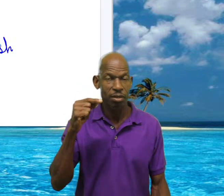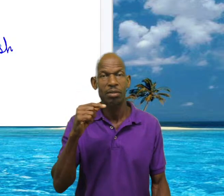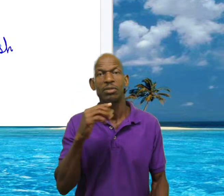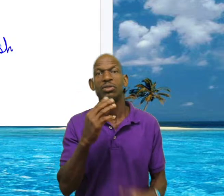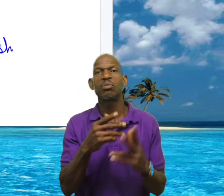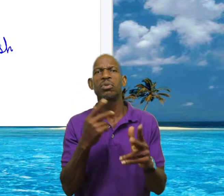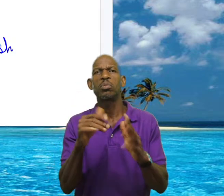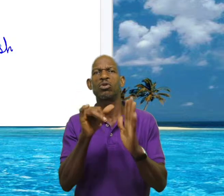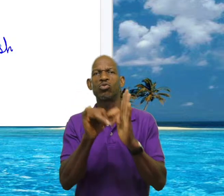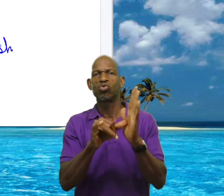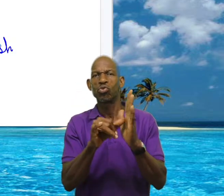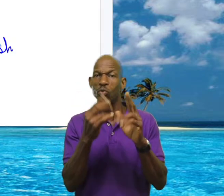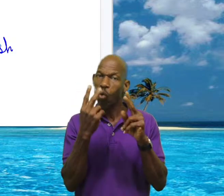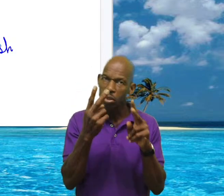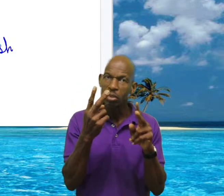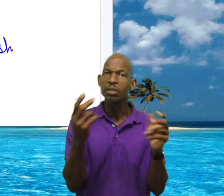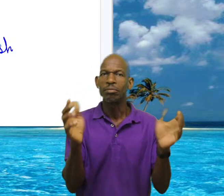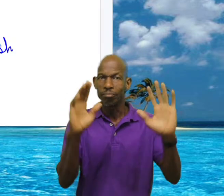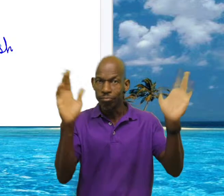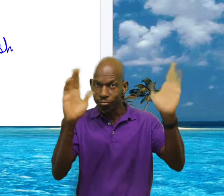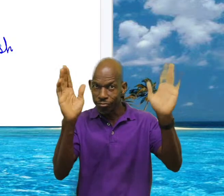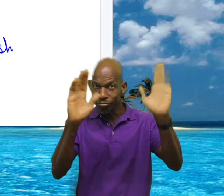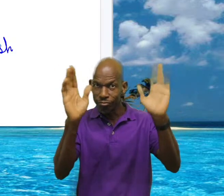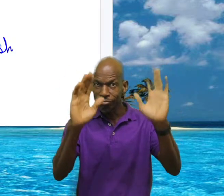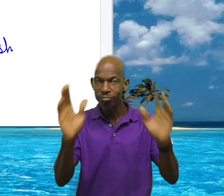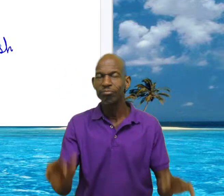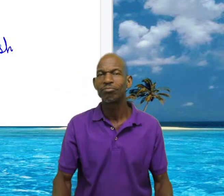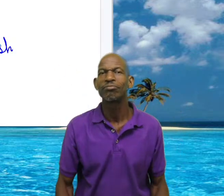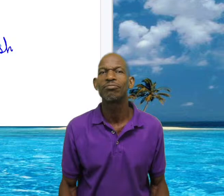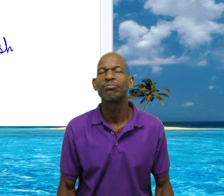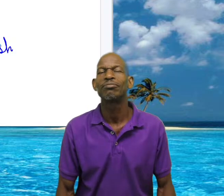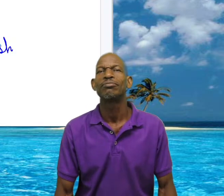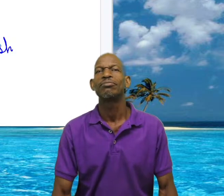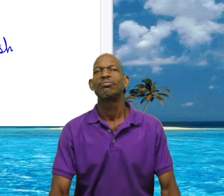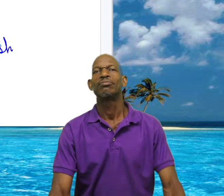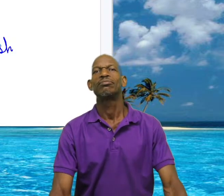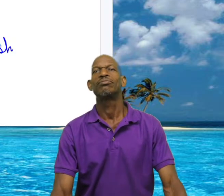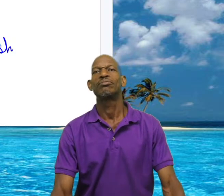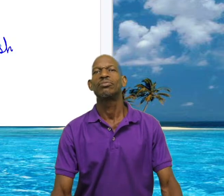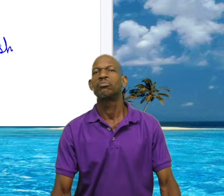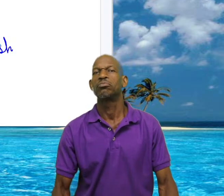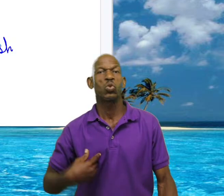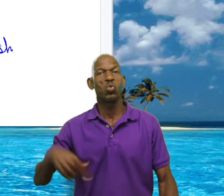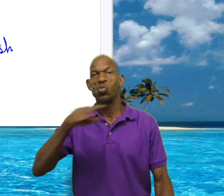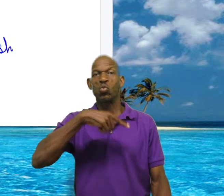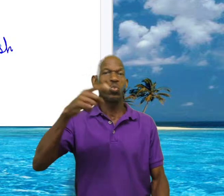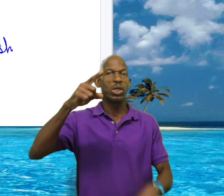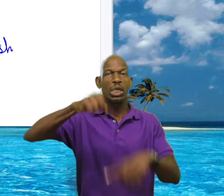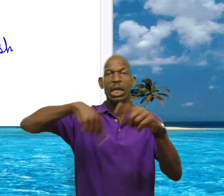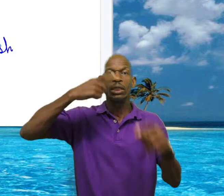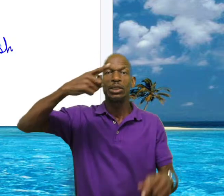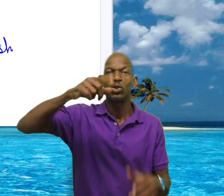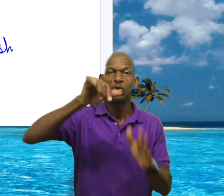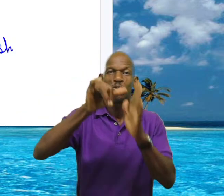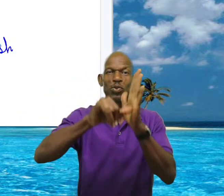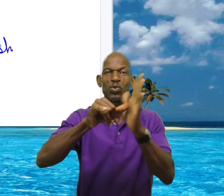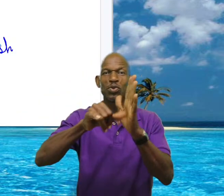on YouTube. So those who are seeing us on YouTube, I will not be able to see you, but I'm happy that you are on with us